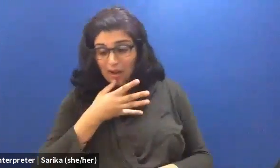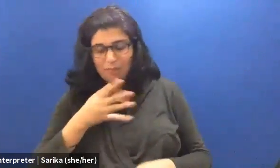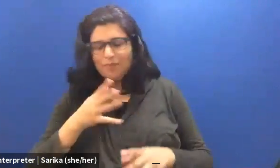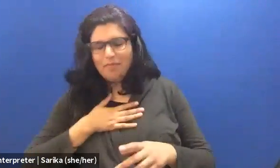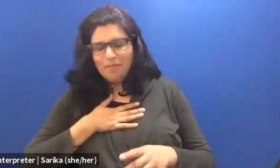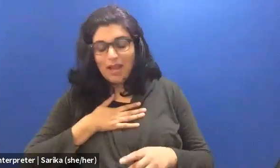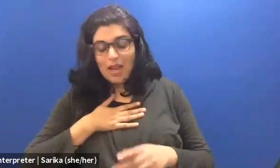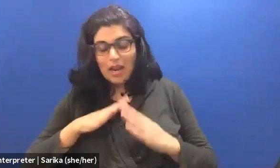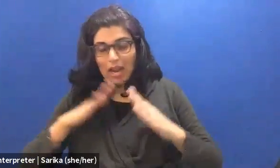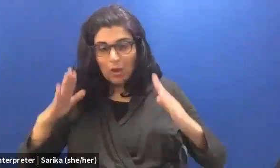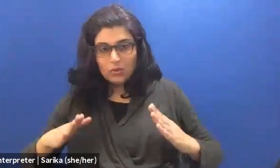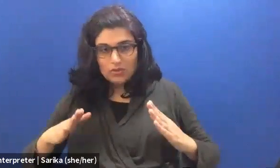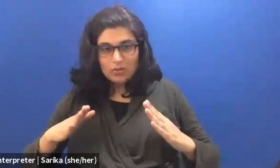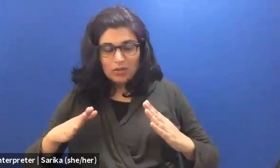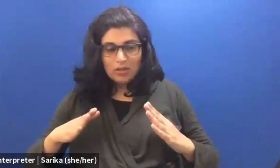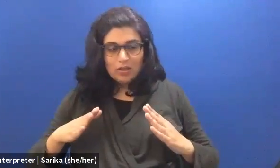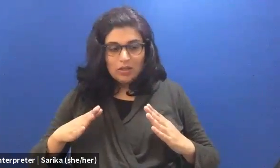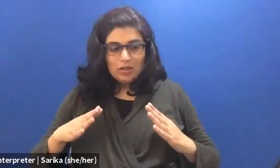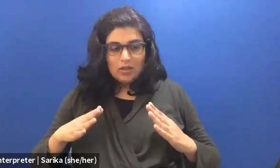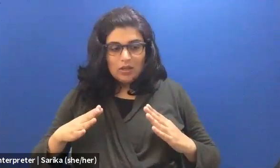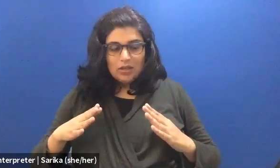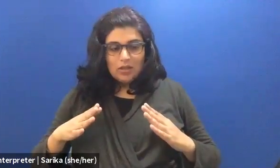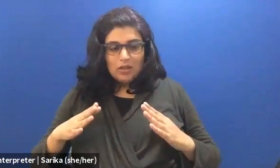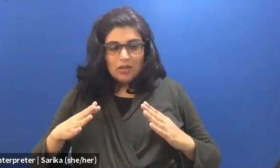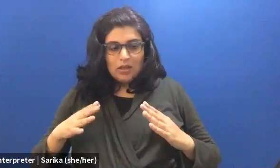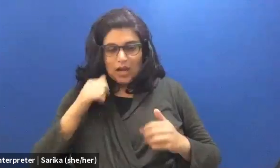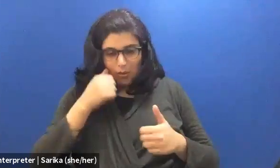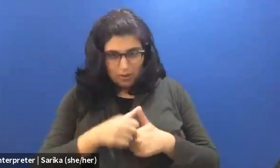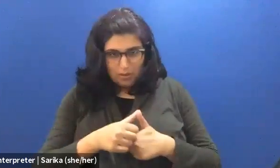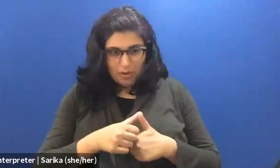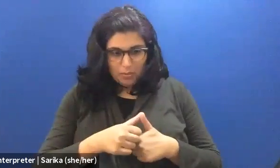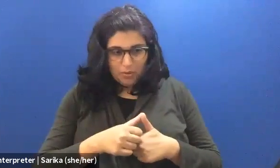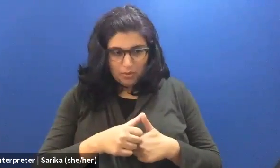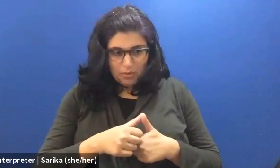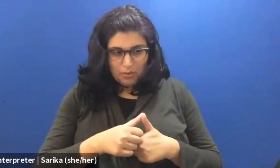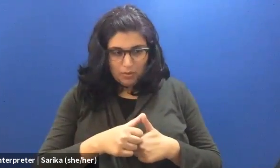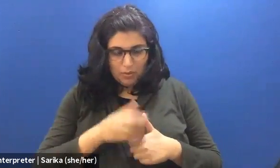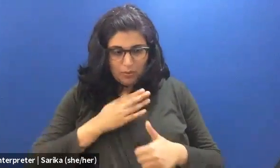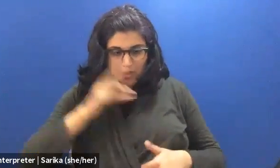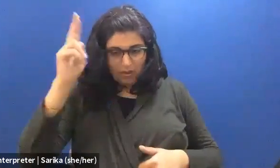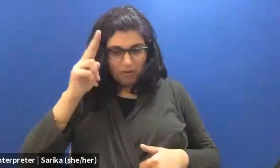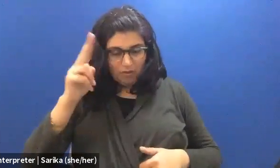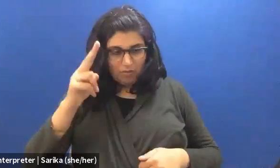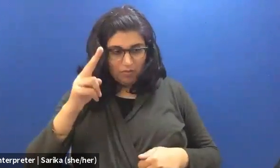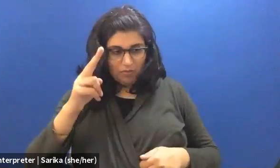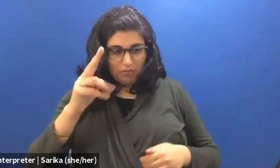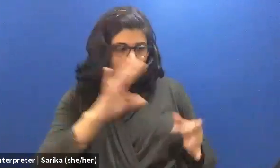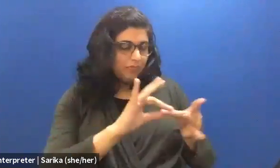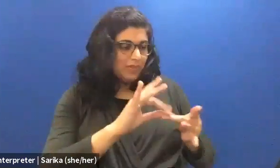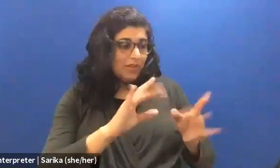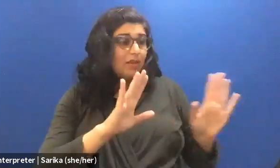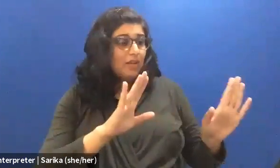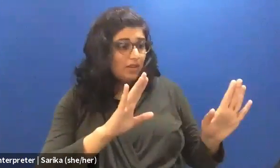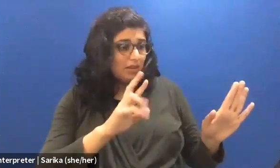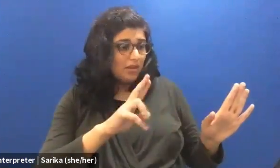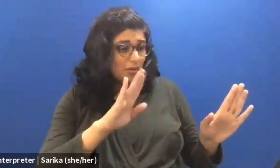or calling our house, and I can remember my uncle on the phone saying, you know, Ruby, I'd